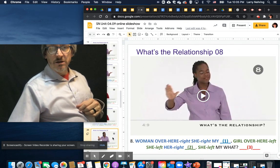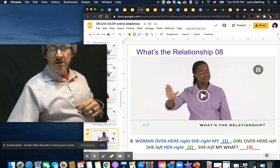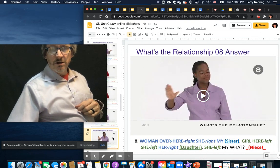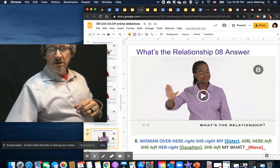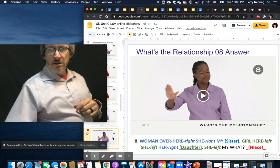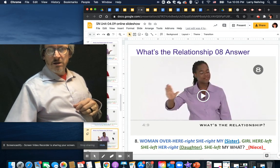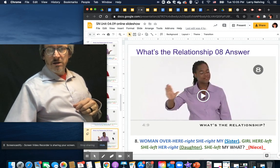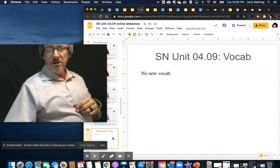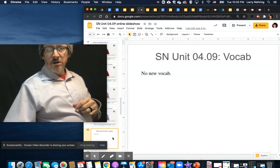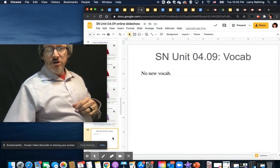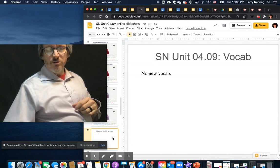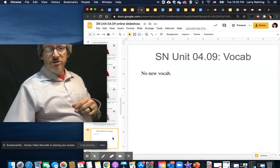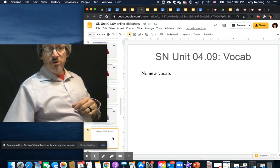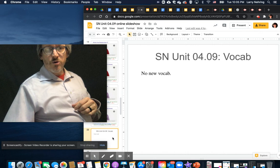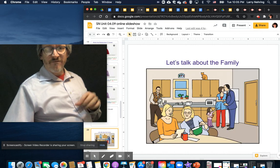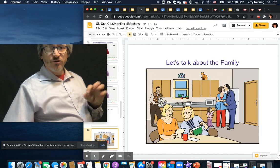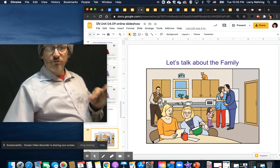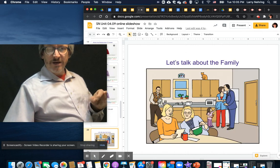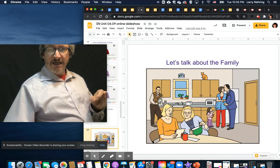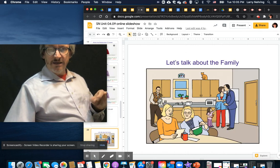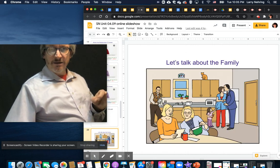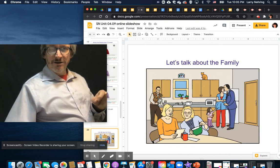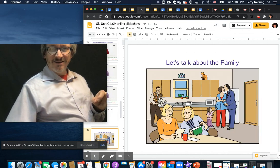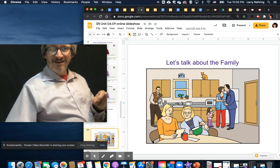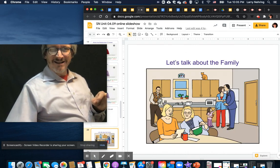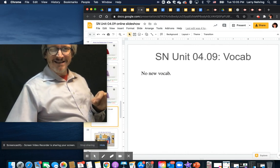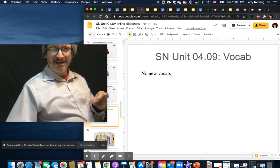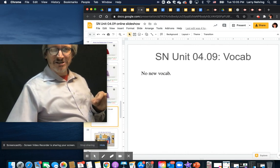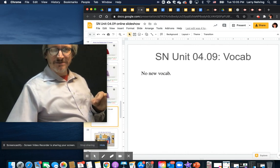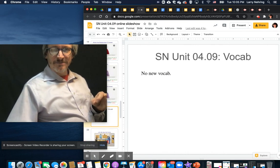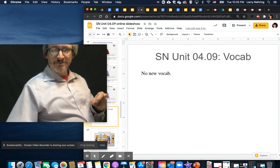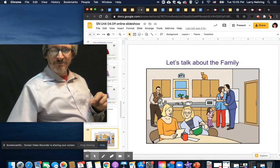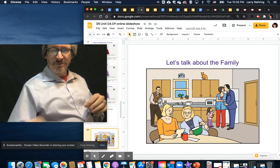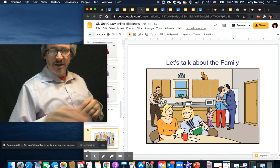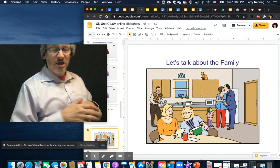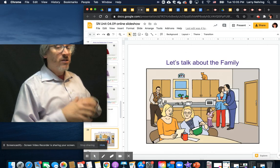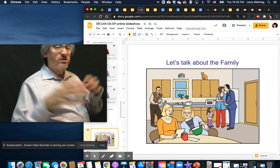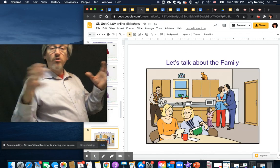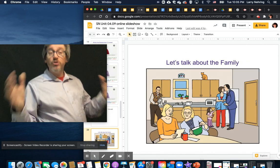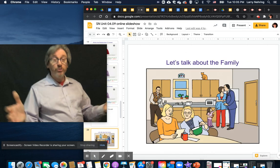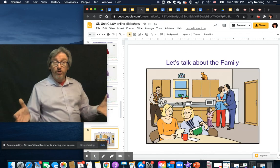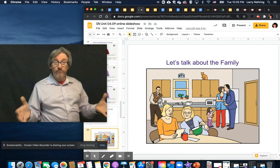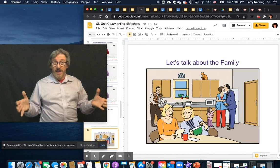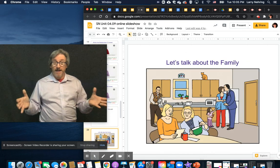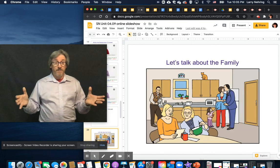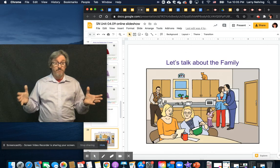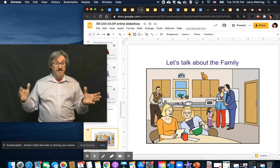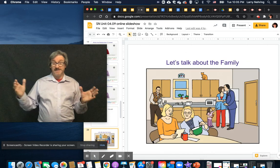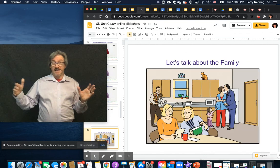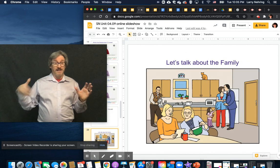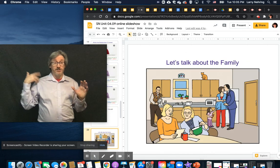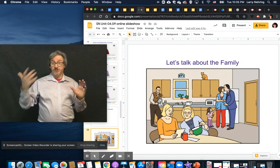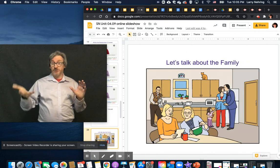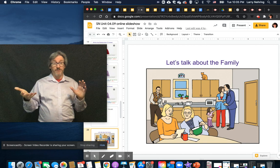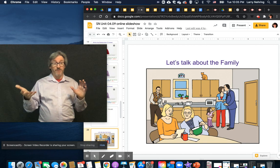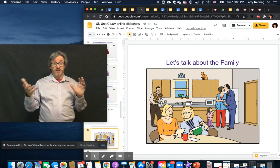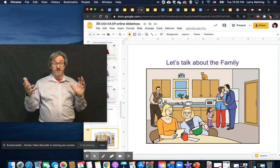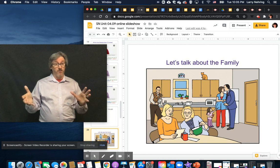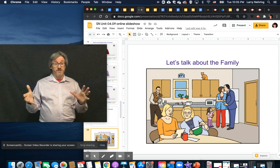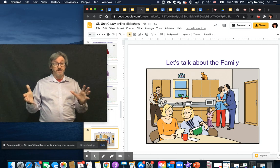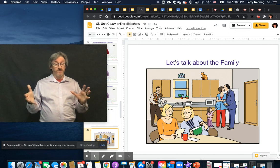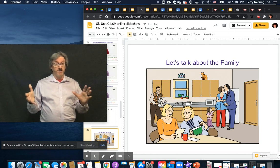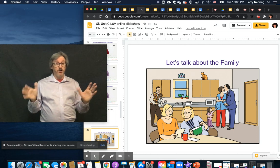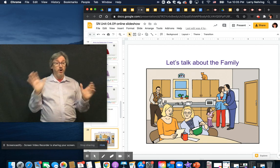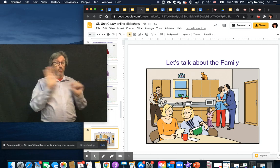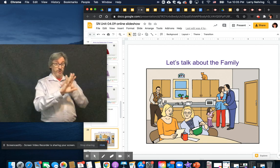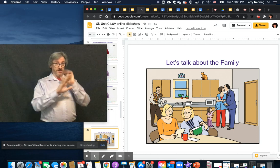until you don't have to read the text. Okay? There's no new vocab. As I say, it's just a refresh of